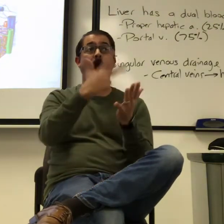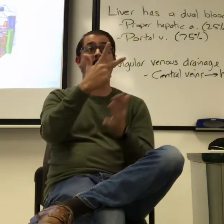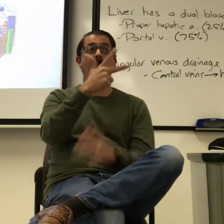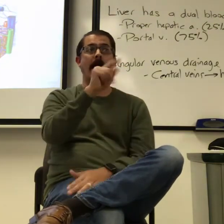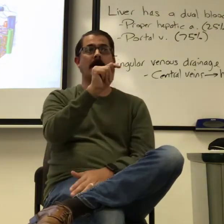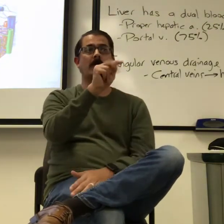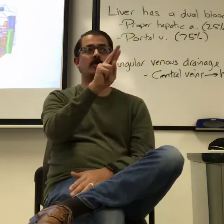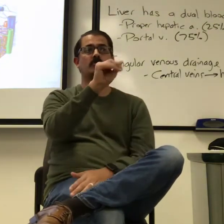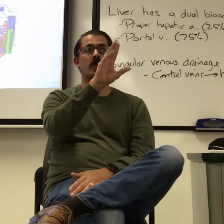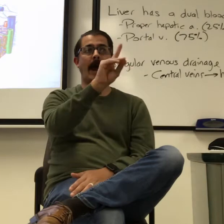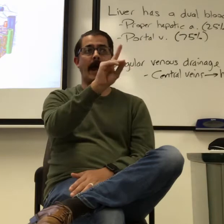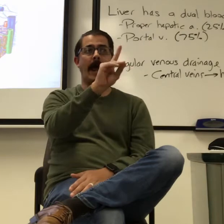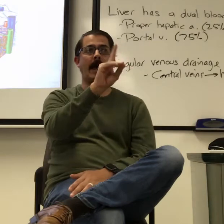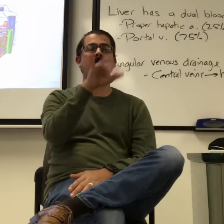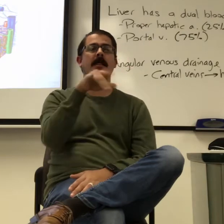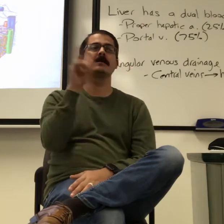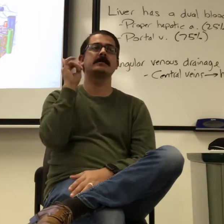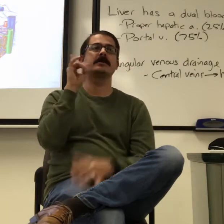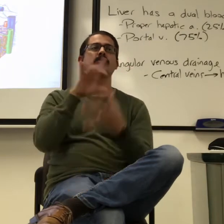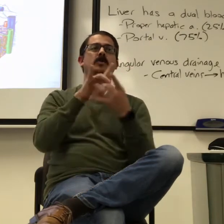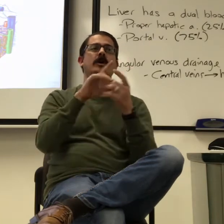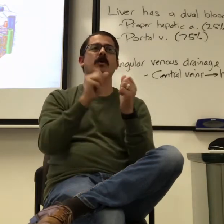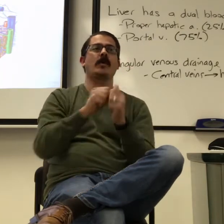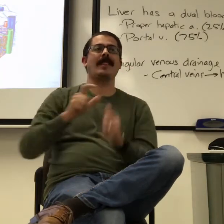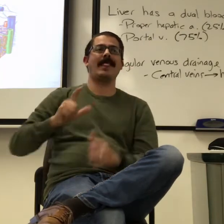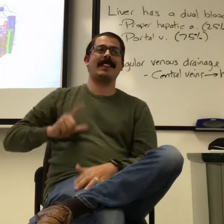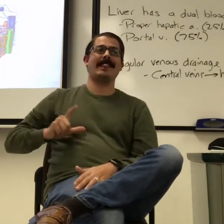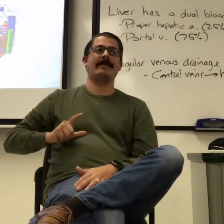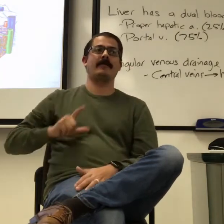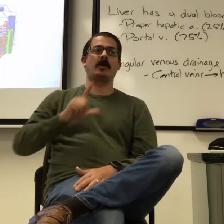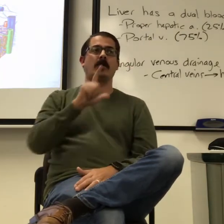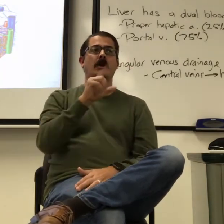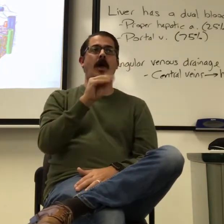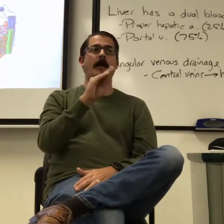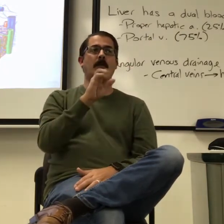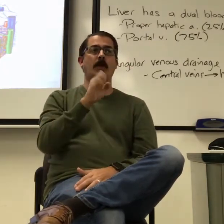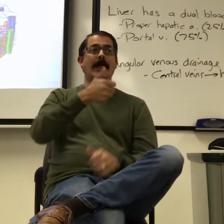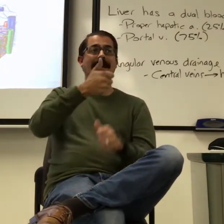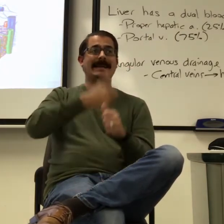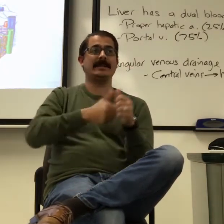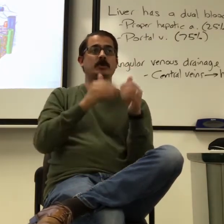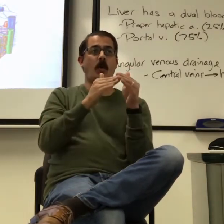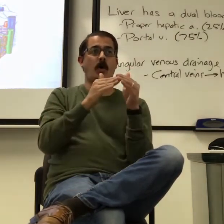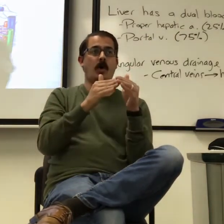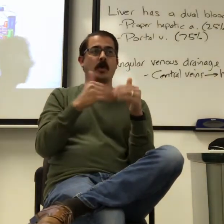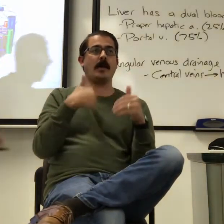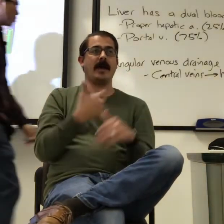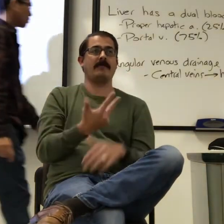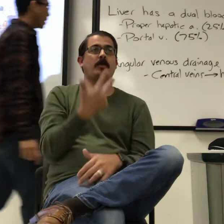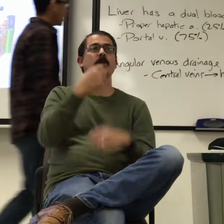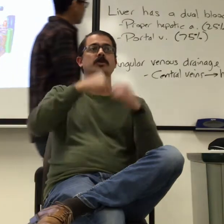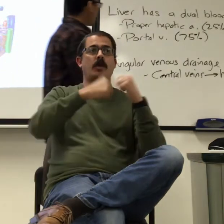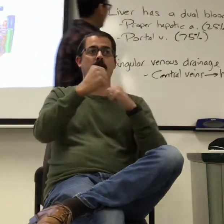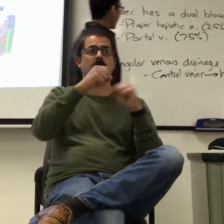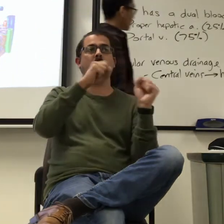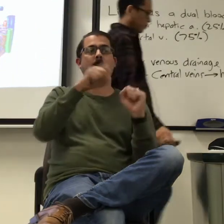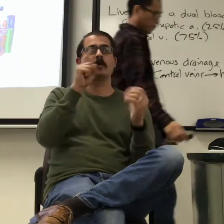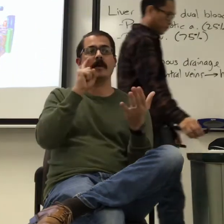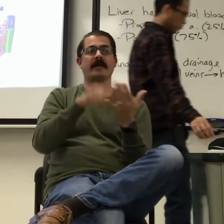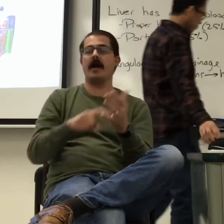is this associated with the liver lobule. At each corner, there's three structures you should be able to